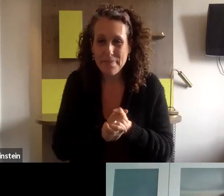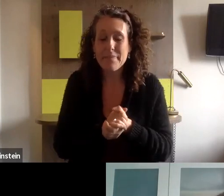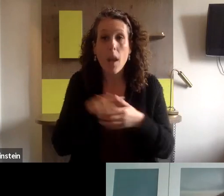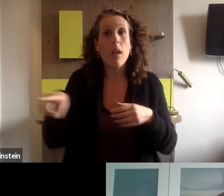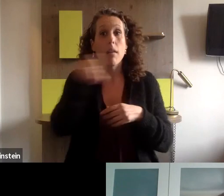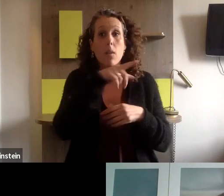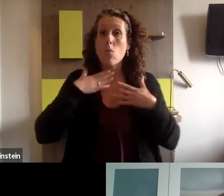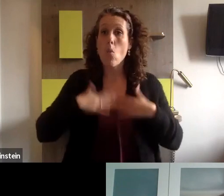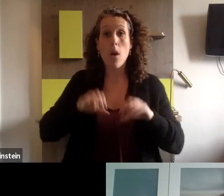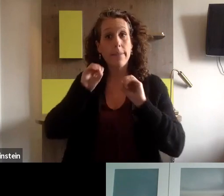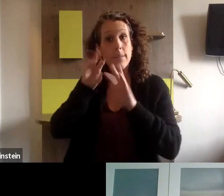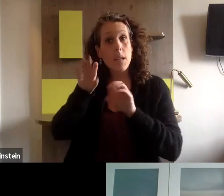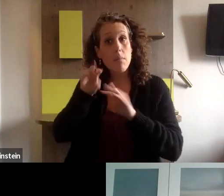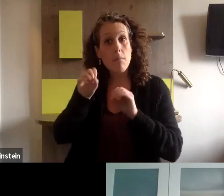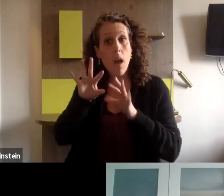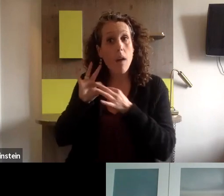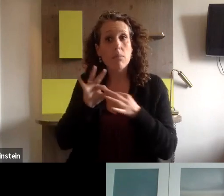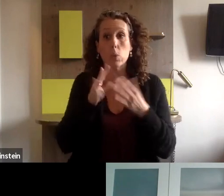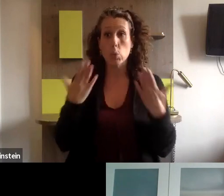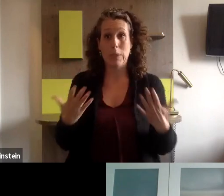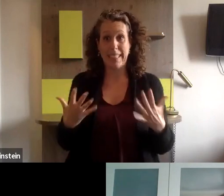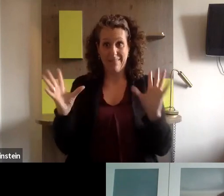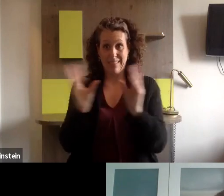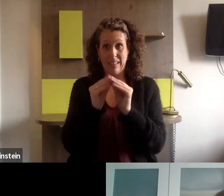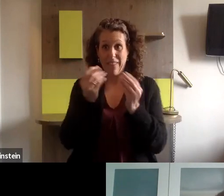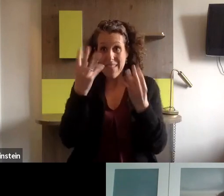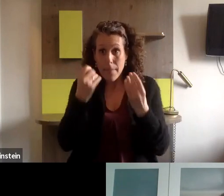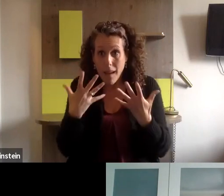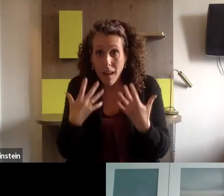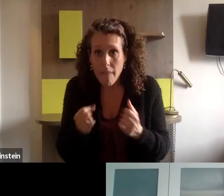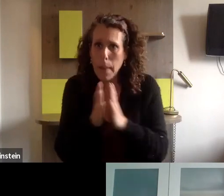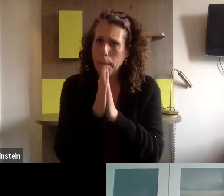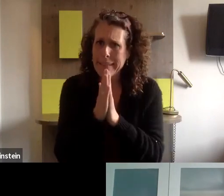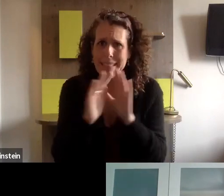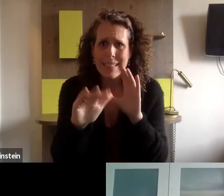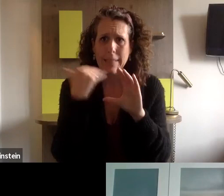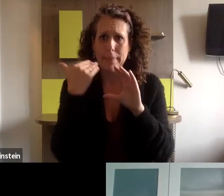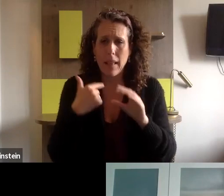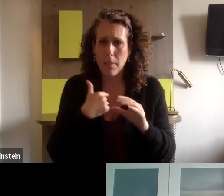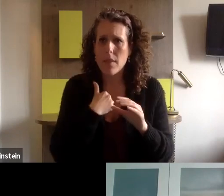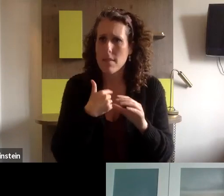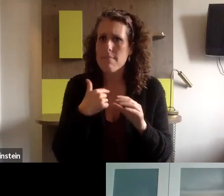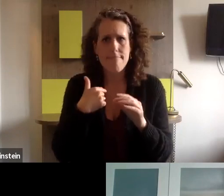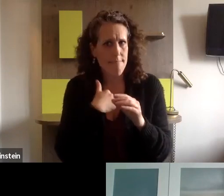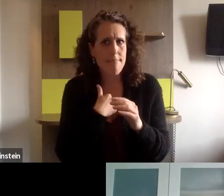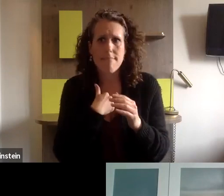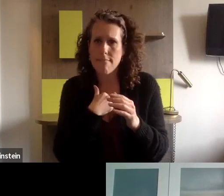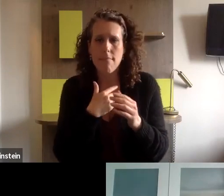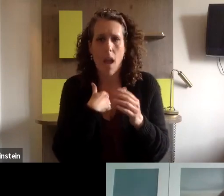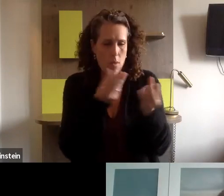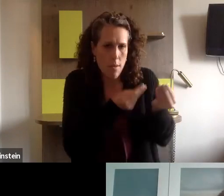have any feedback about today's session, please send me an email. I will make sure that Tobias